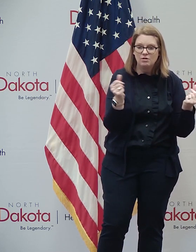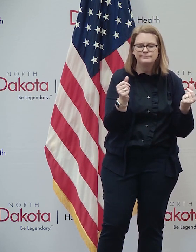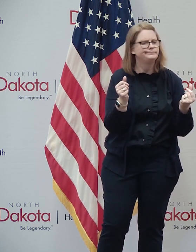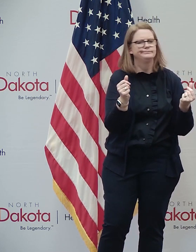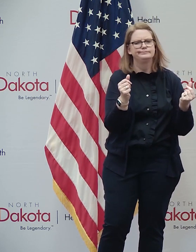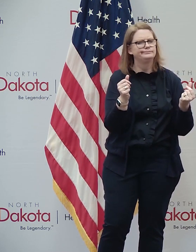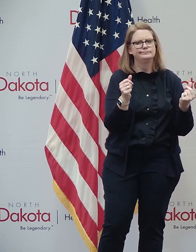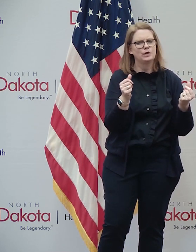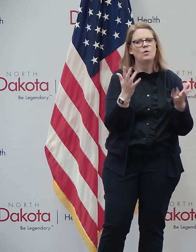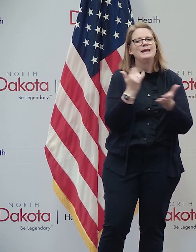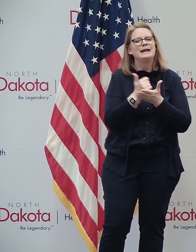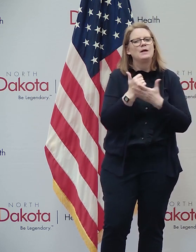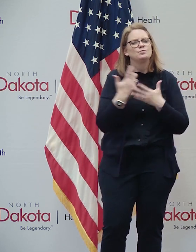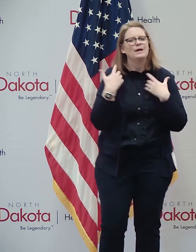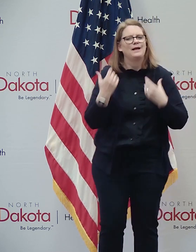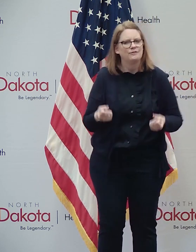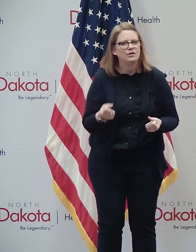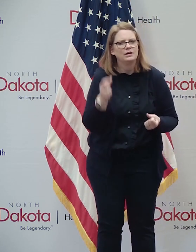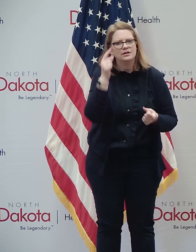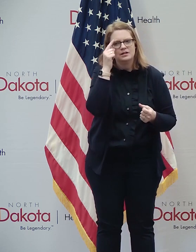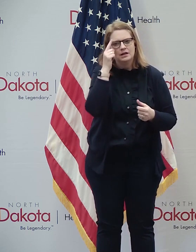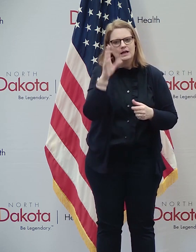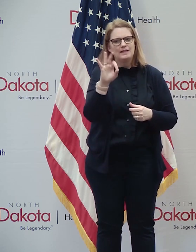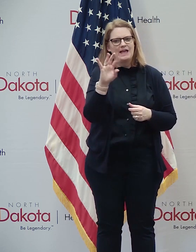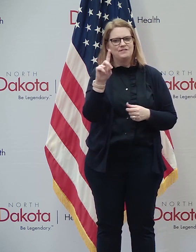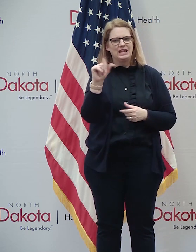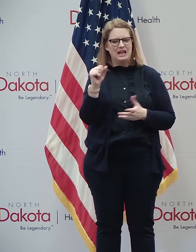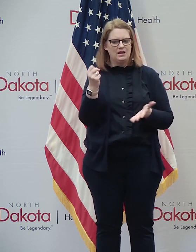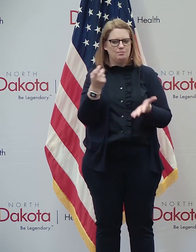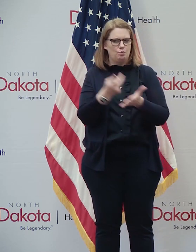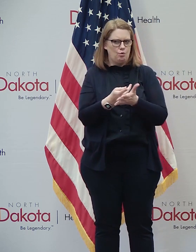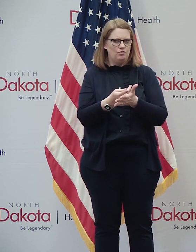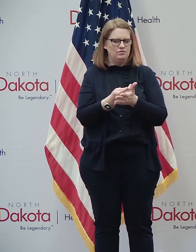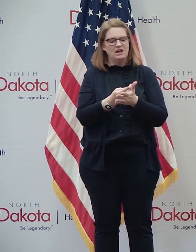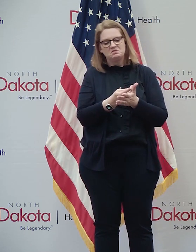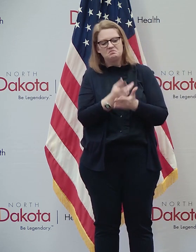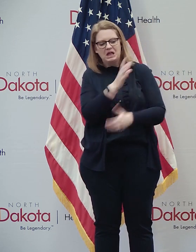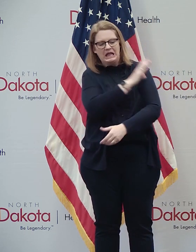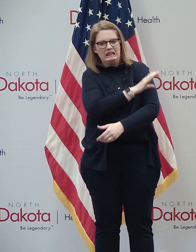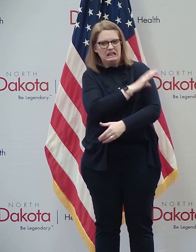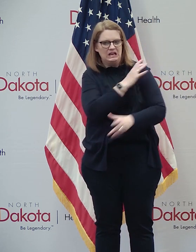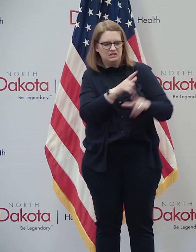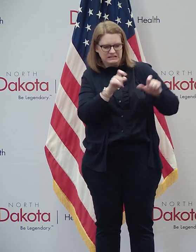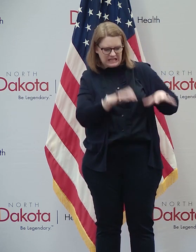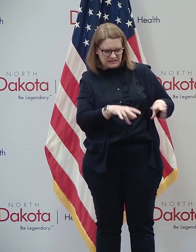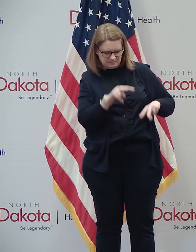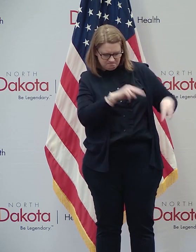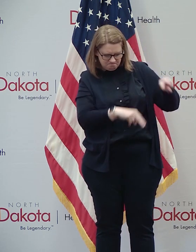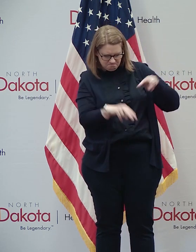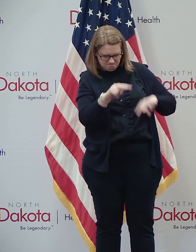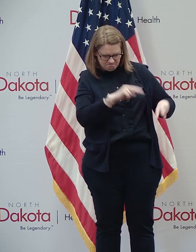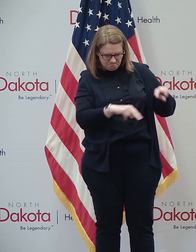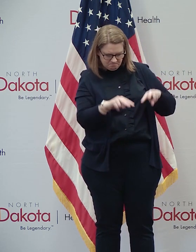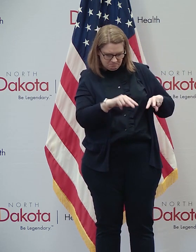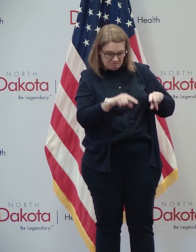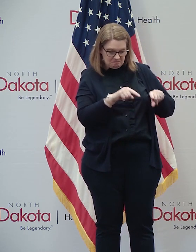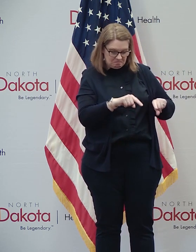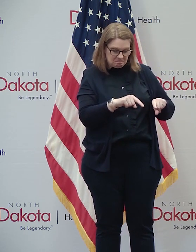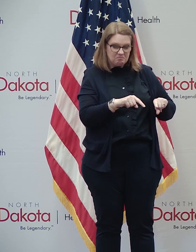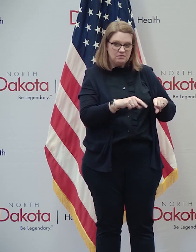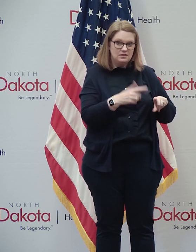FDA authorized emergency use of the antiviral drug 2 weeks ago after a clinical trial found patients treated